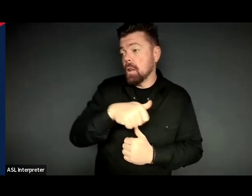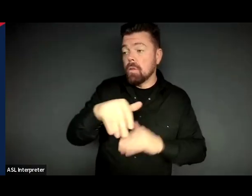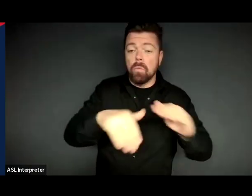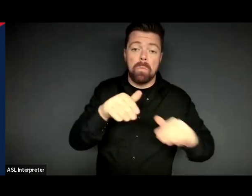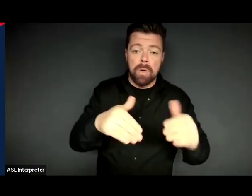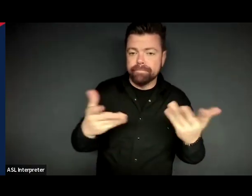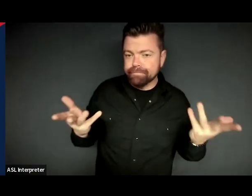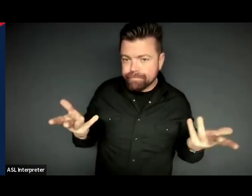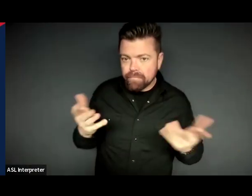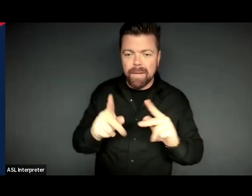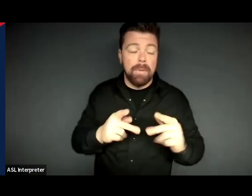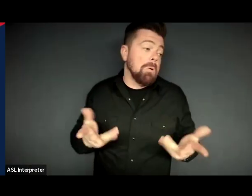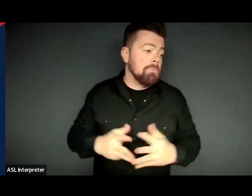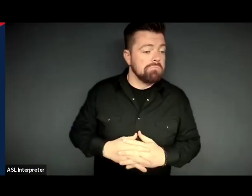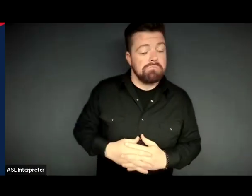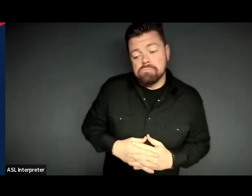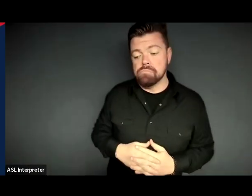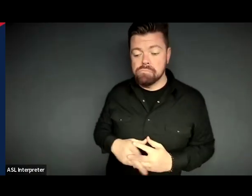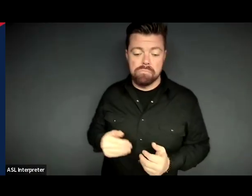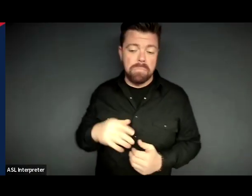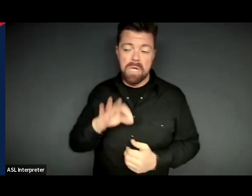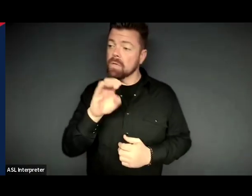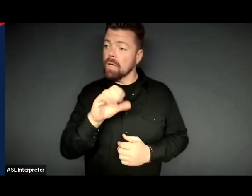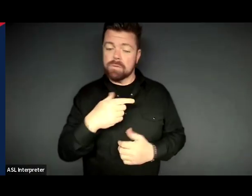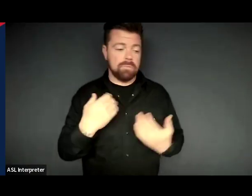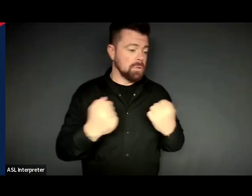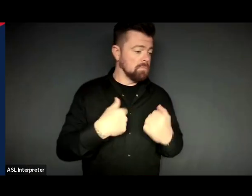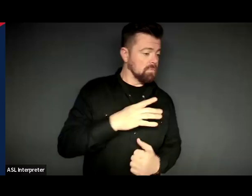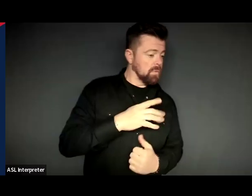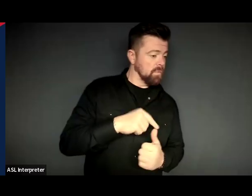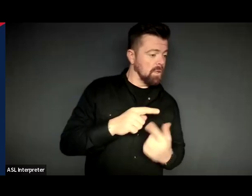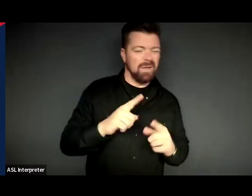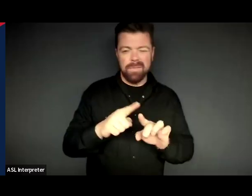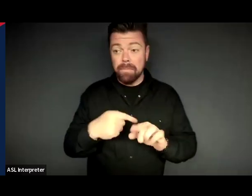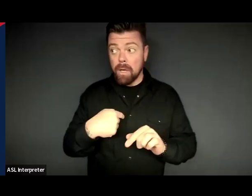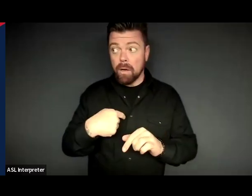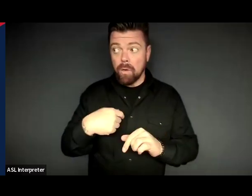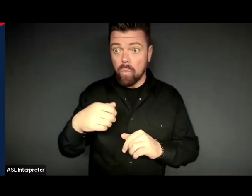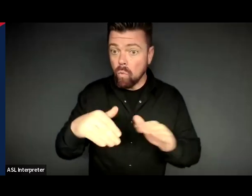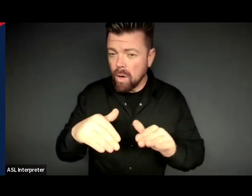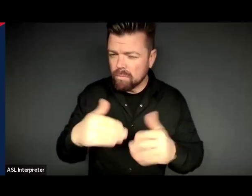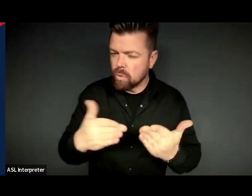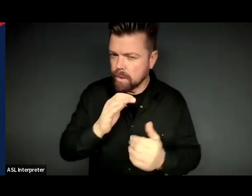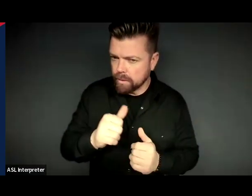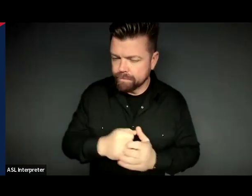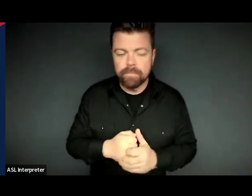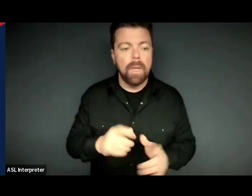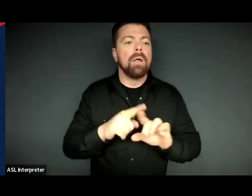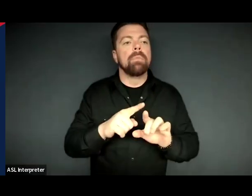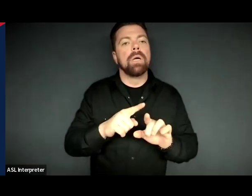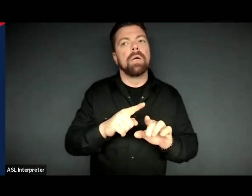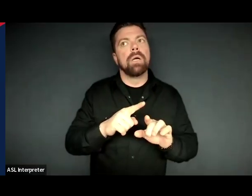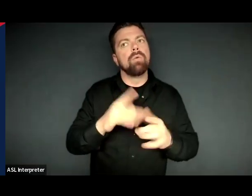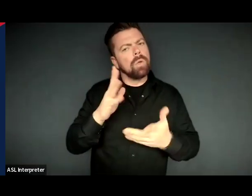that's people are like, oh, I'm going to do this FES exercise bike and I'm going to walk. Probably not, but it's going to help you in so many